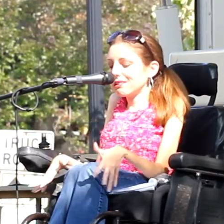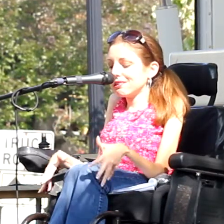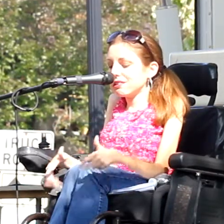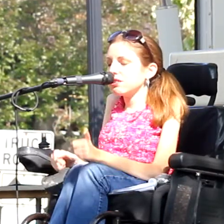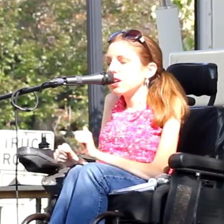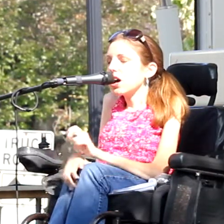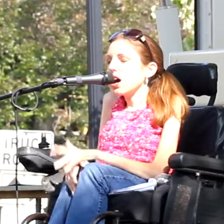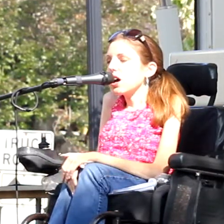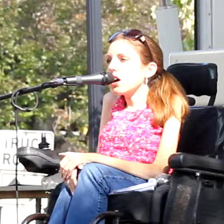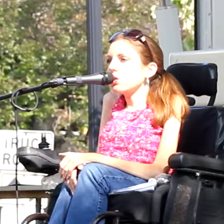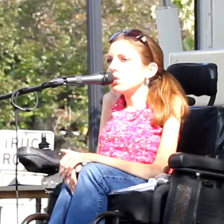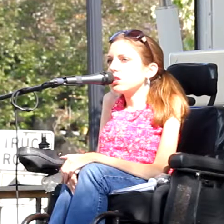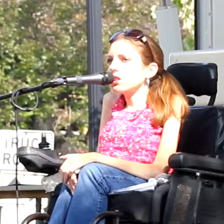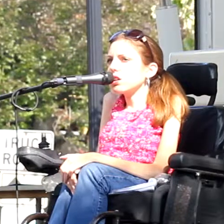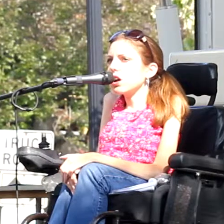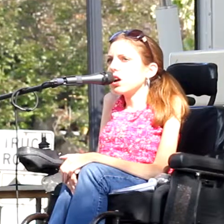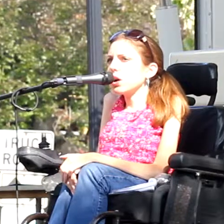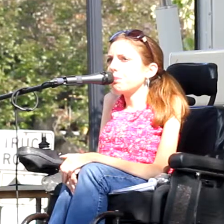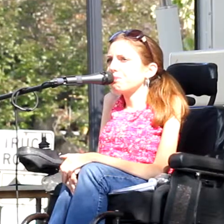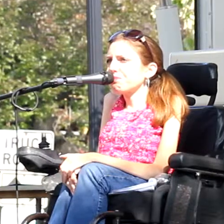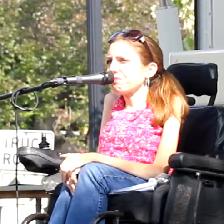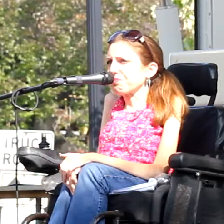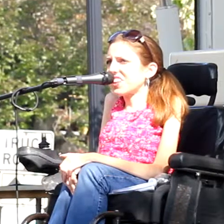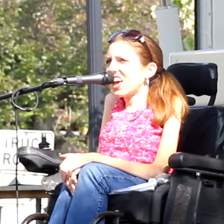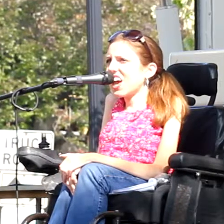okay, awkward.